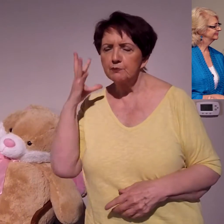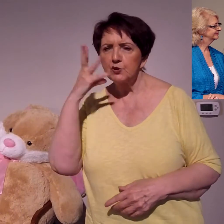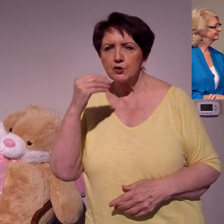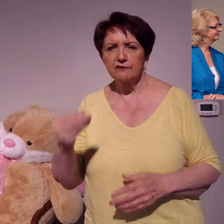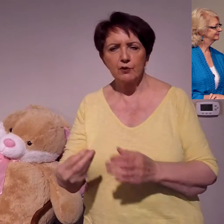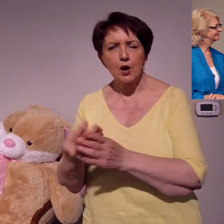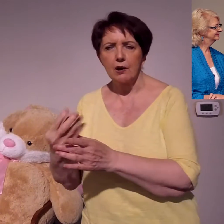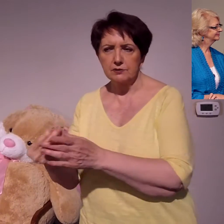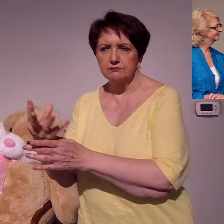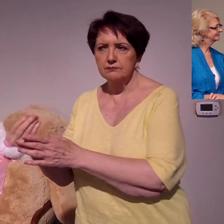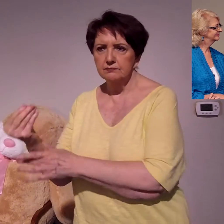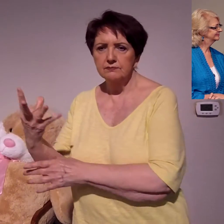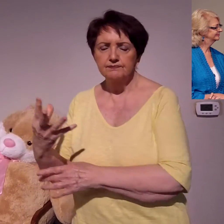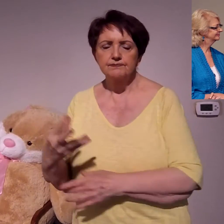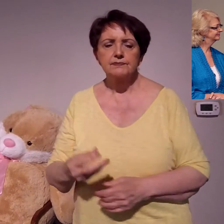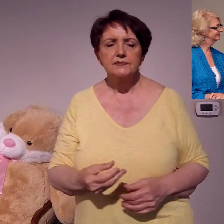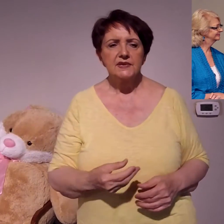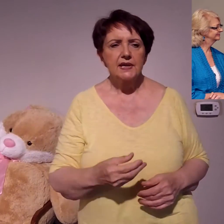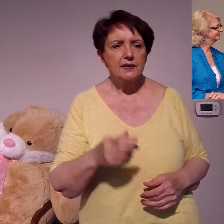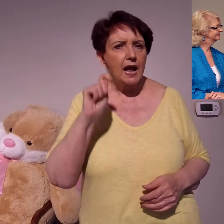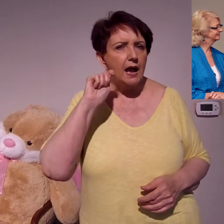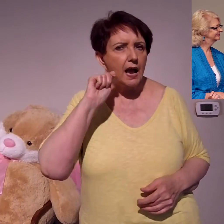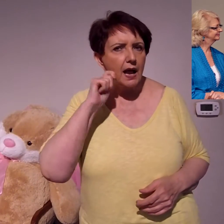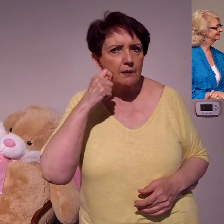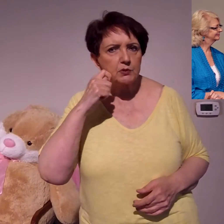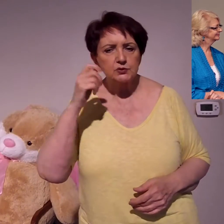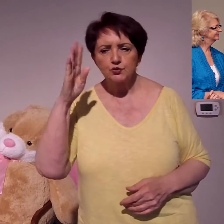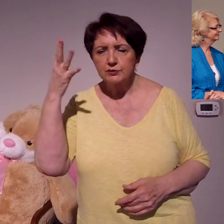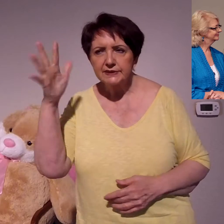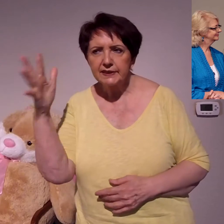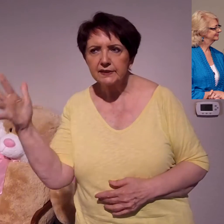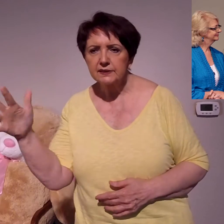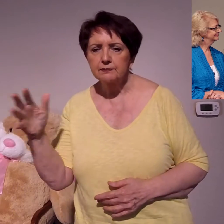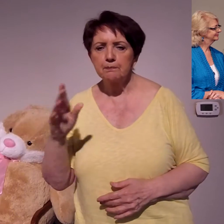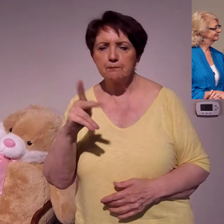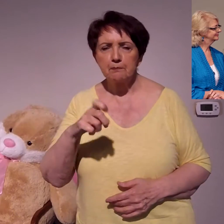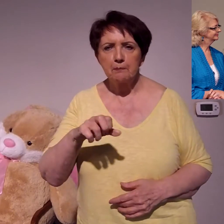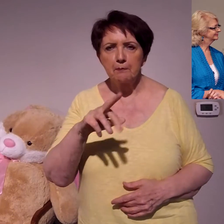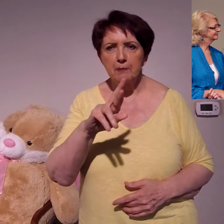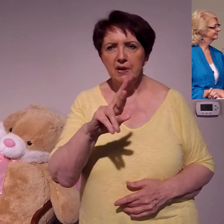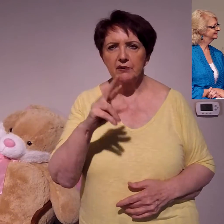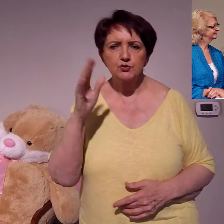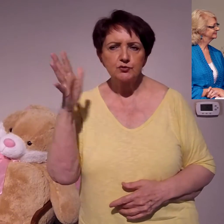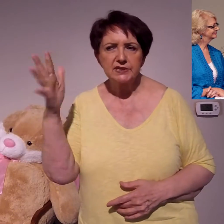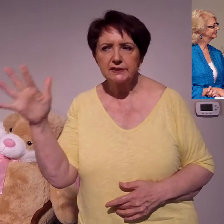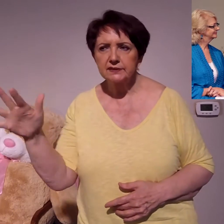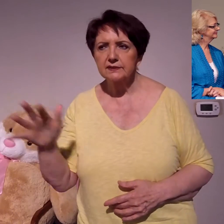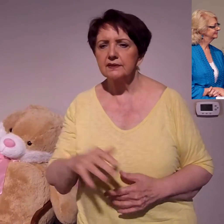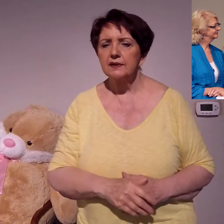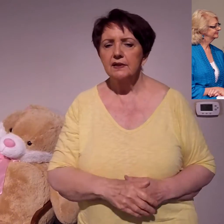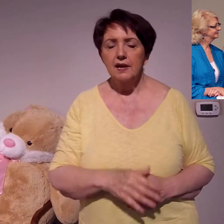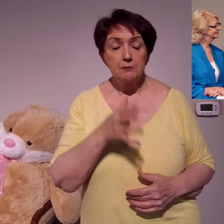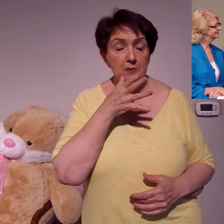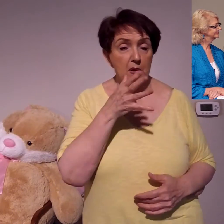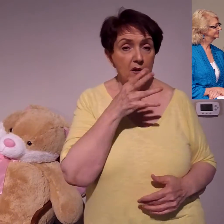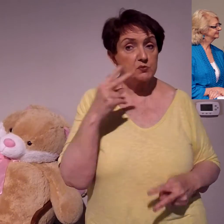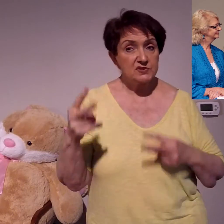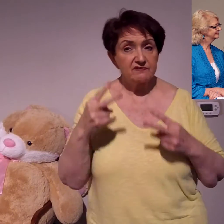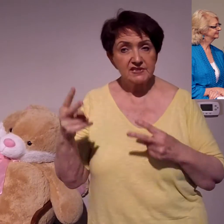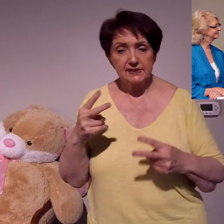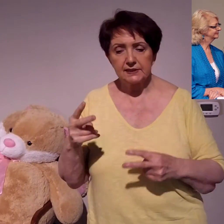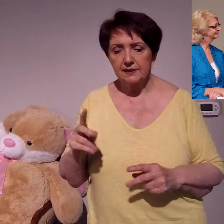massive, including apple trees, pear trees, all kinds of stuff. And there was a time that my mother was visiting, and we went over